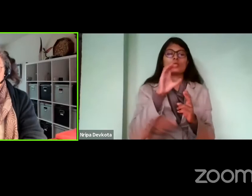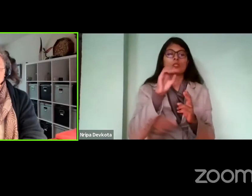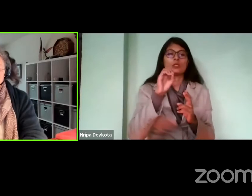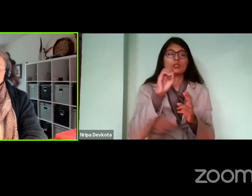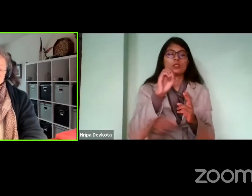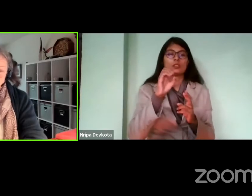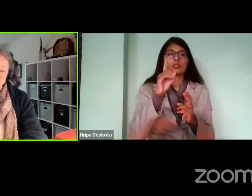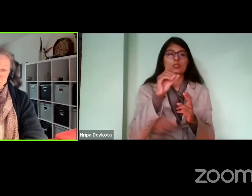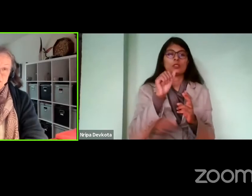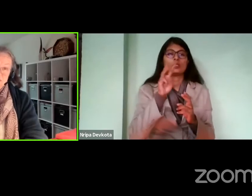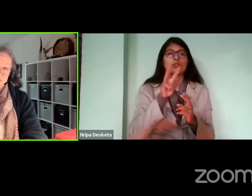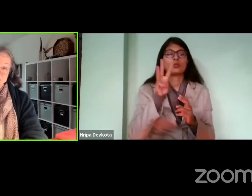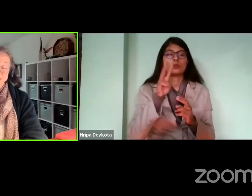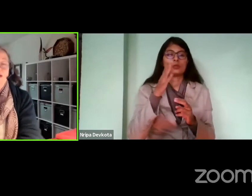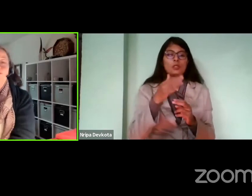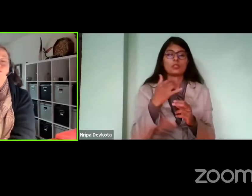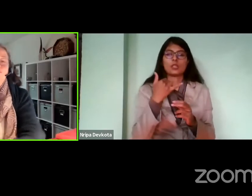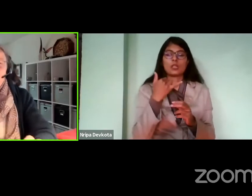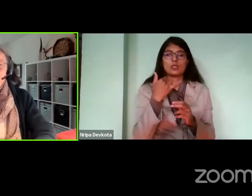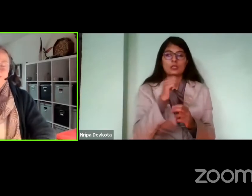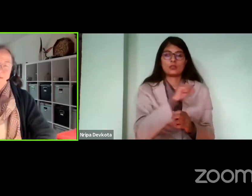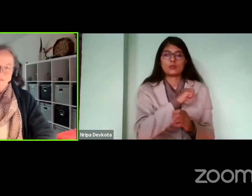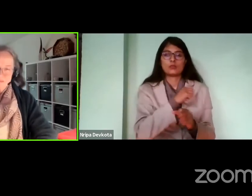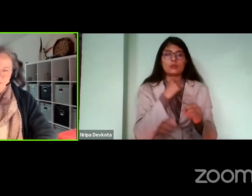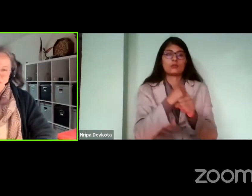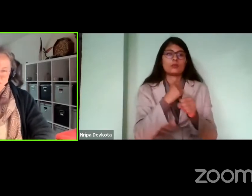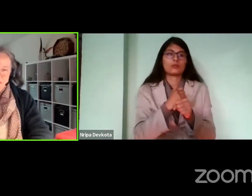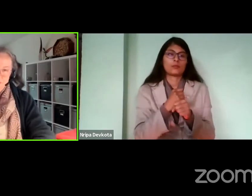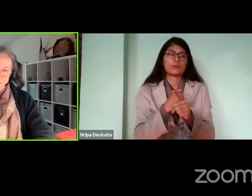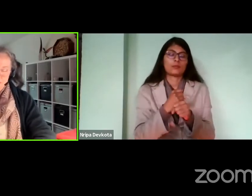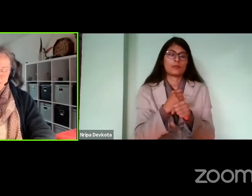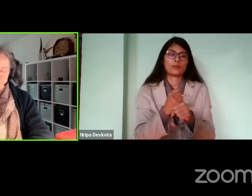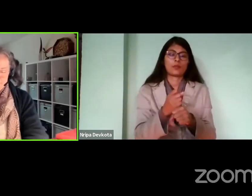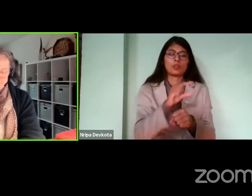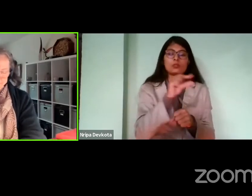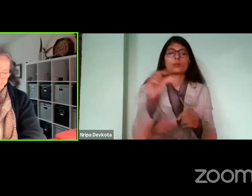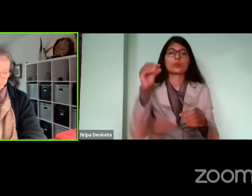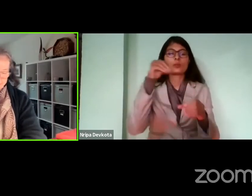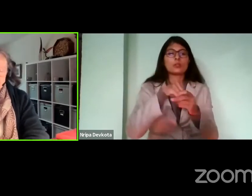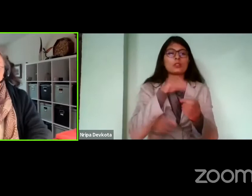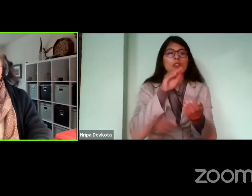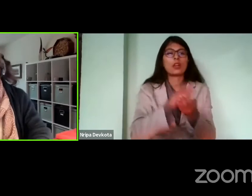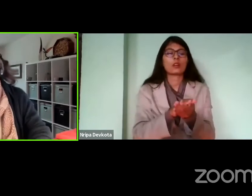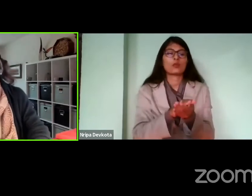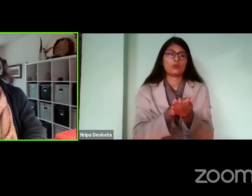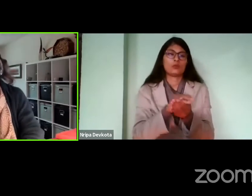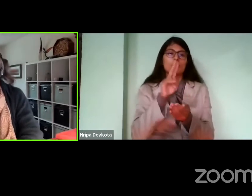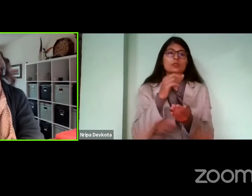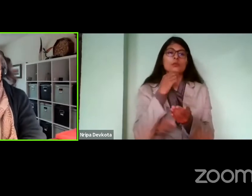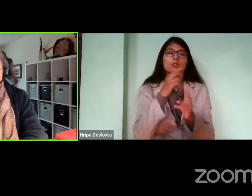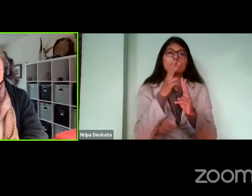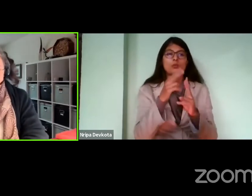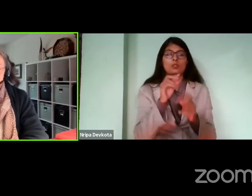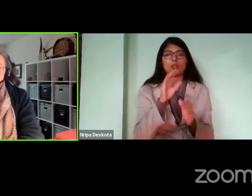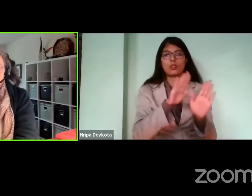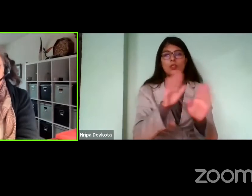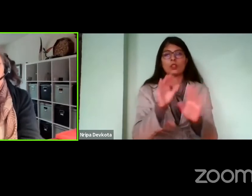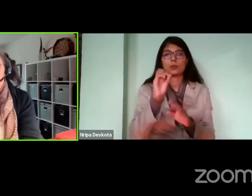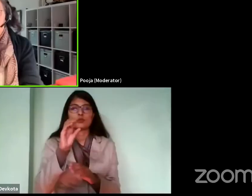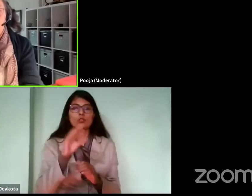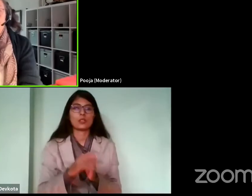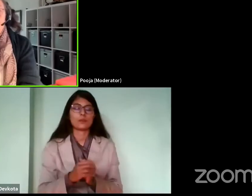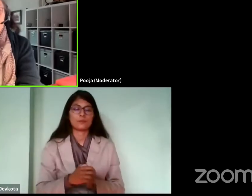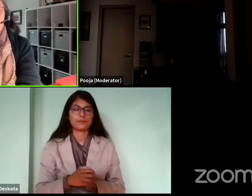to include sex workers. And I use that term proudly, by the way. Thanks, Pooja.